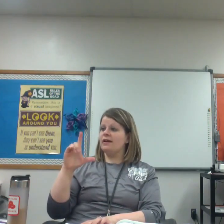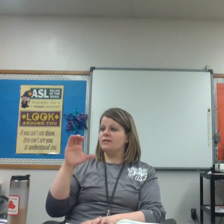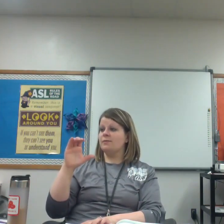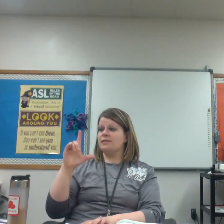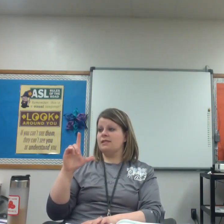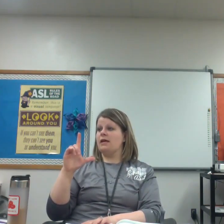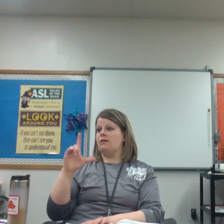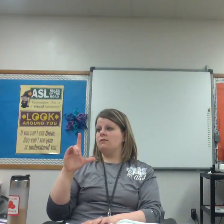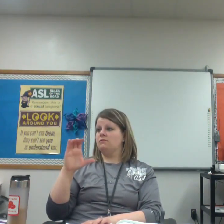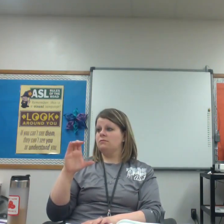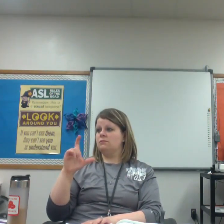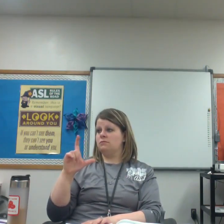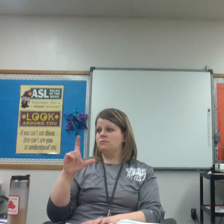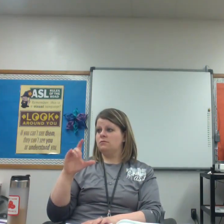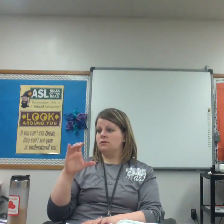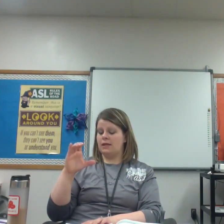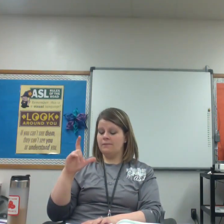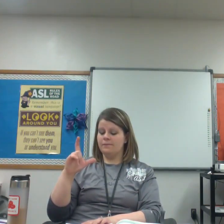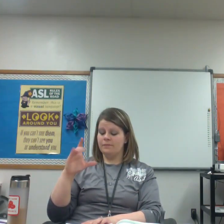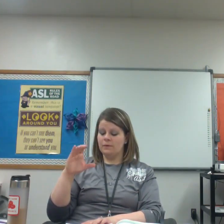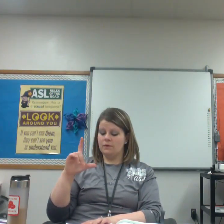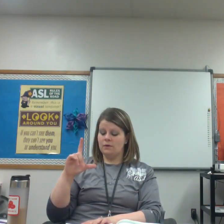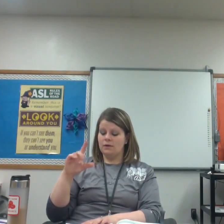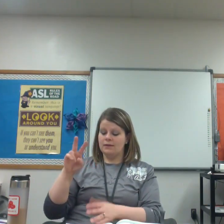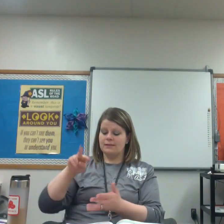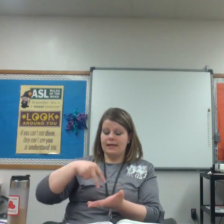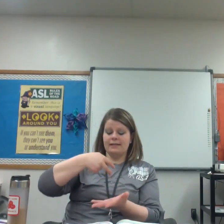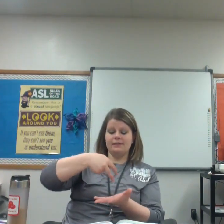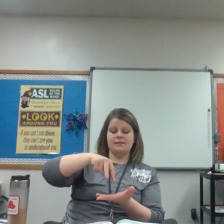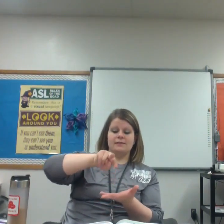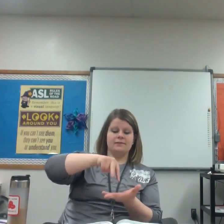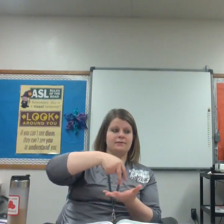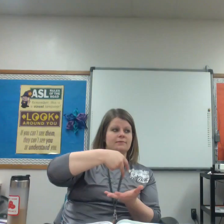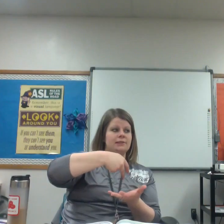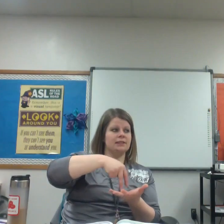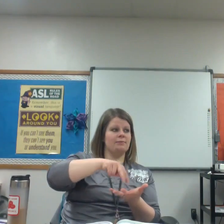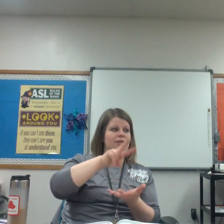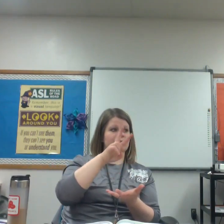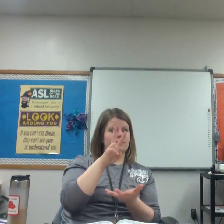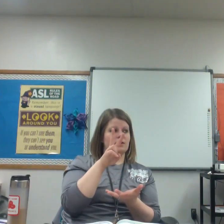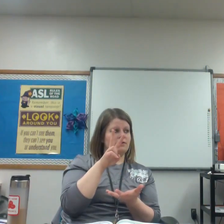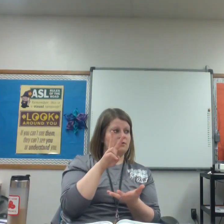is going to be CL. Okay? Dance. This is going to be your V.